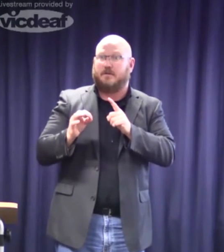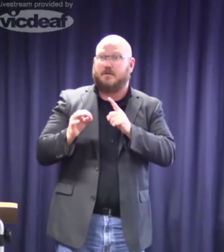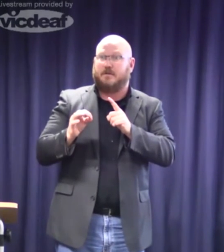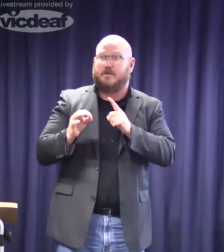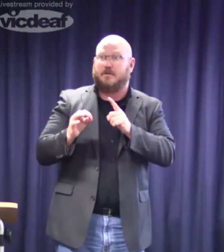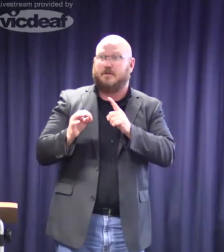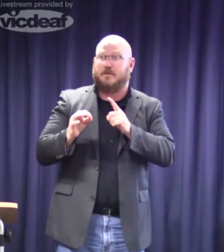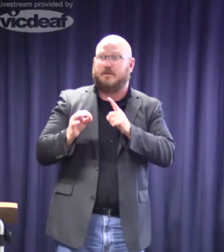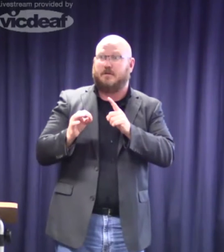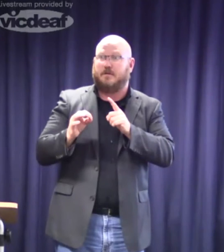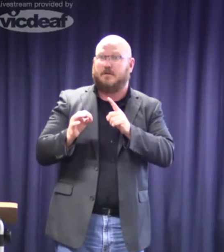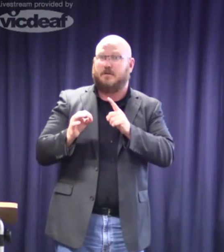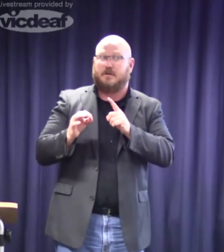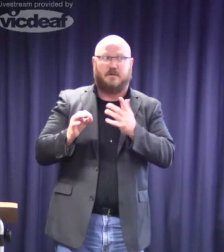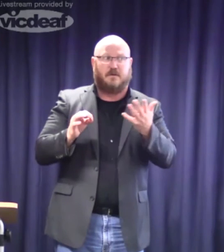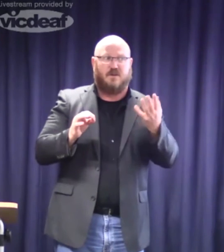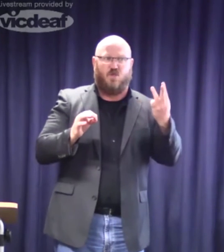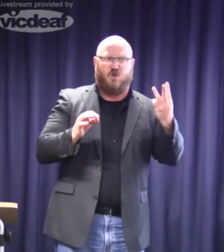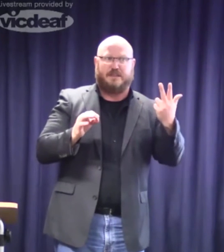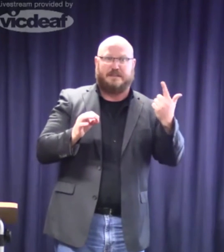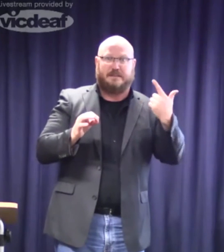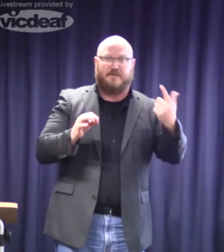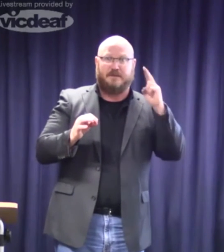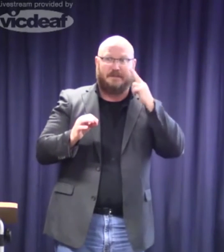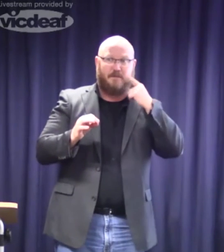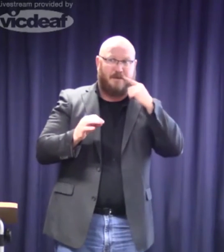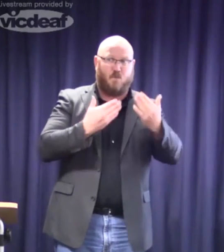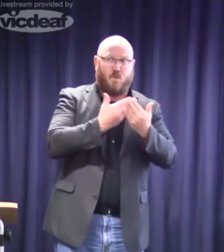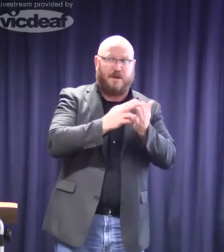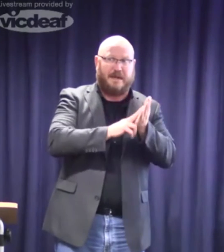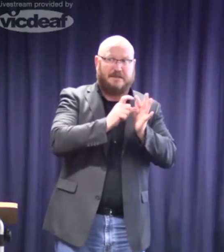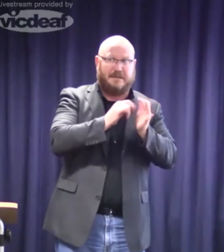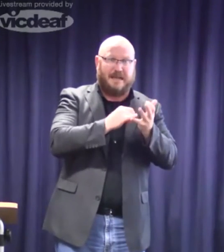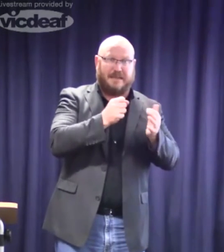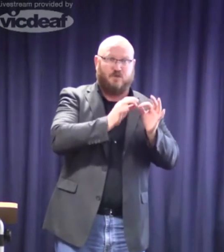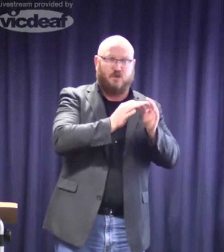So already with that 20% cut, that would mean